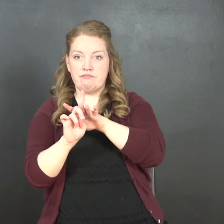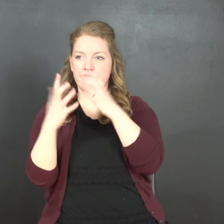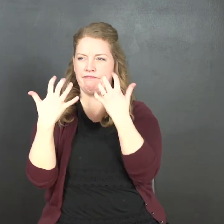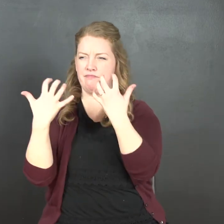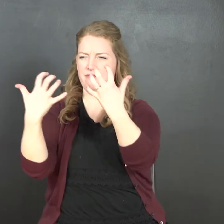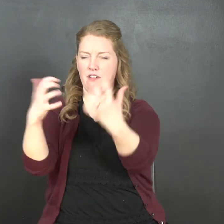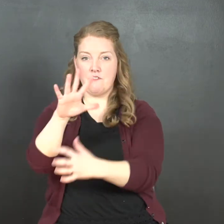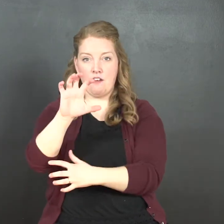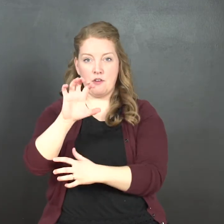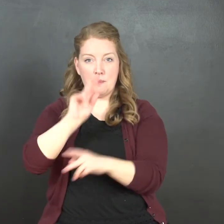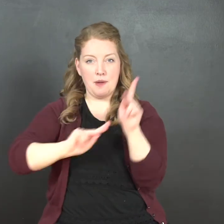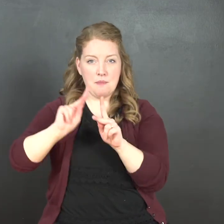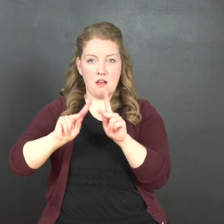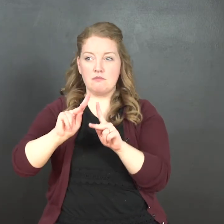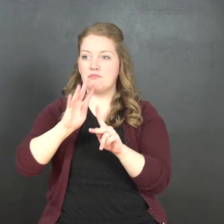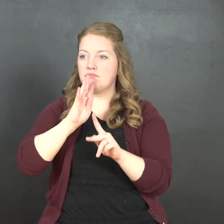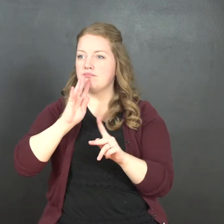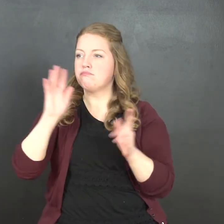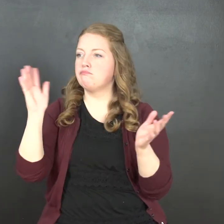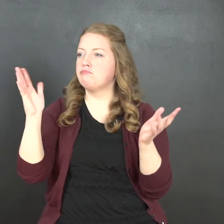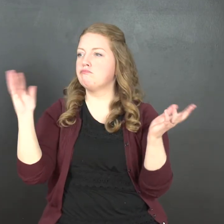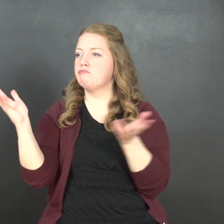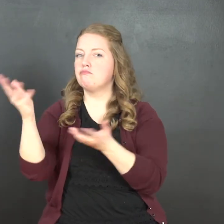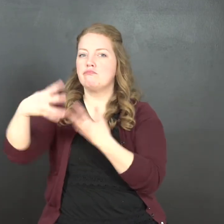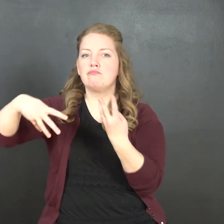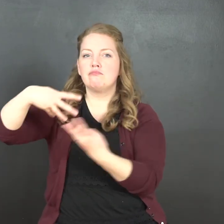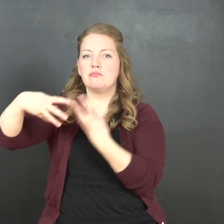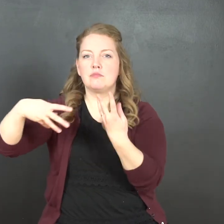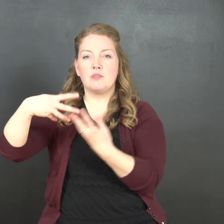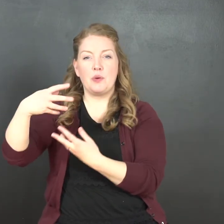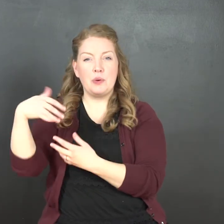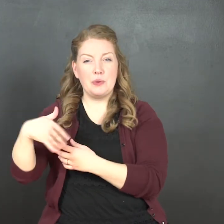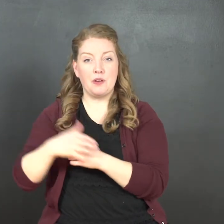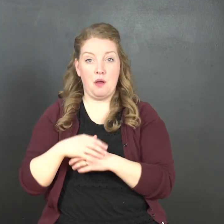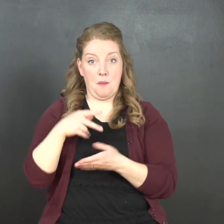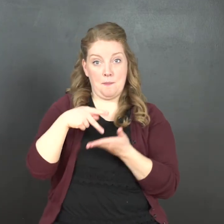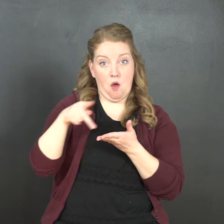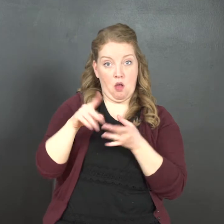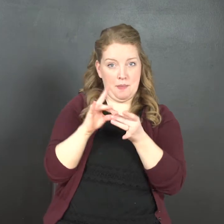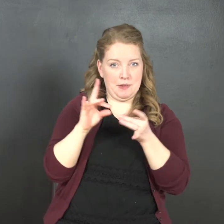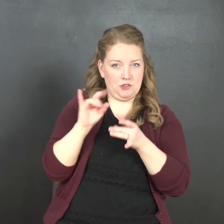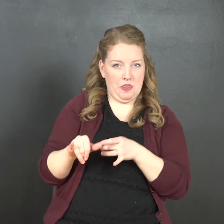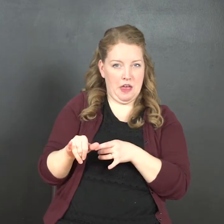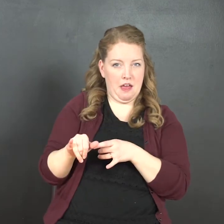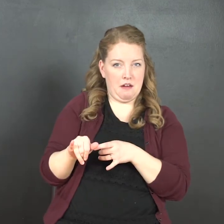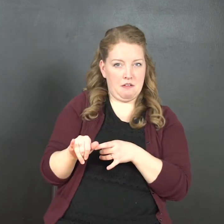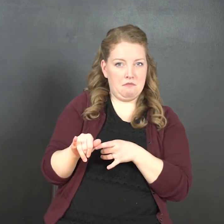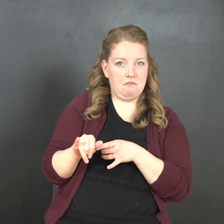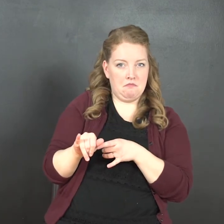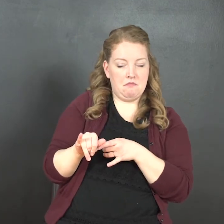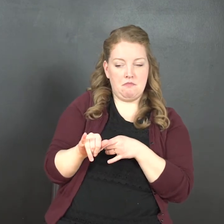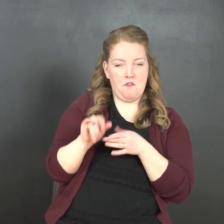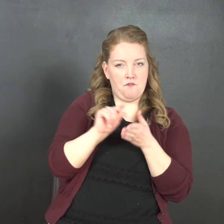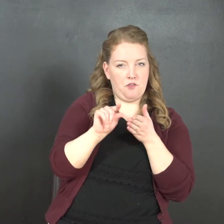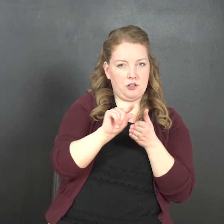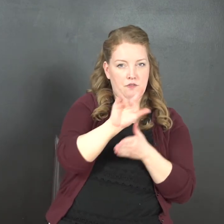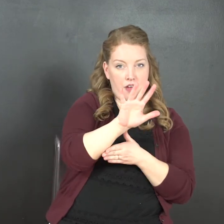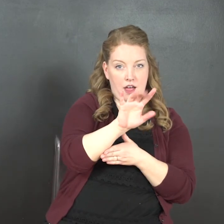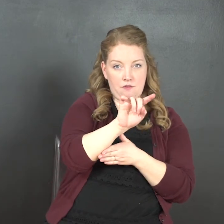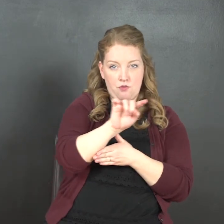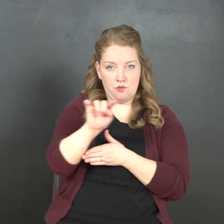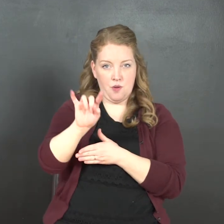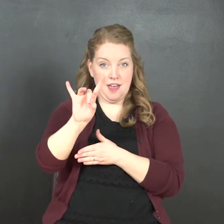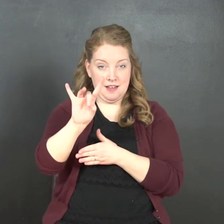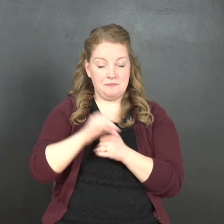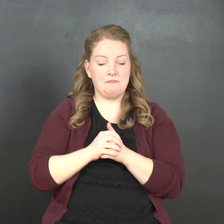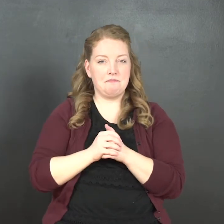will be on verses 12 and following in our text. Because I'm convinced that in these verses, Paul answers the question,